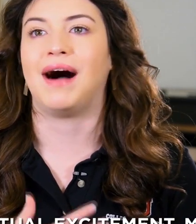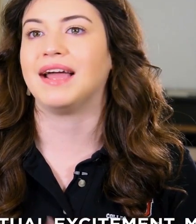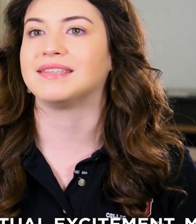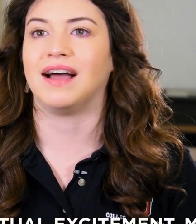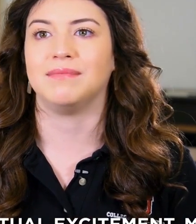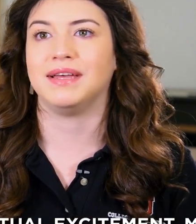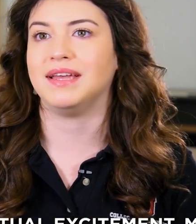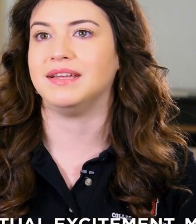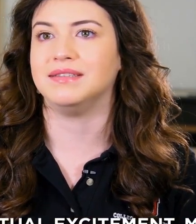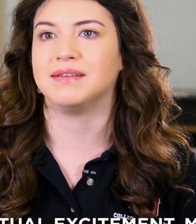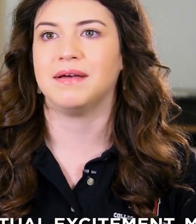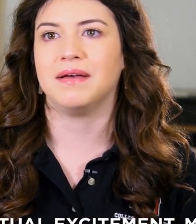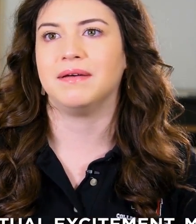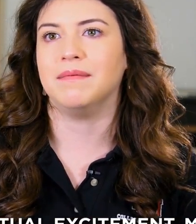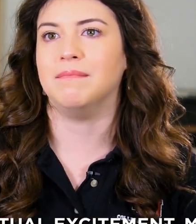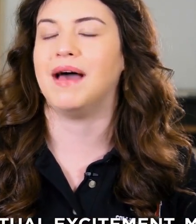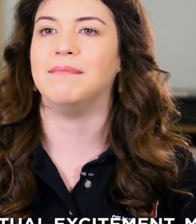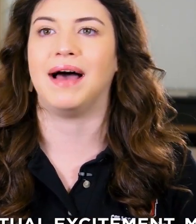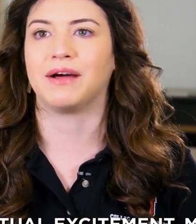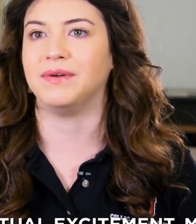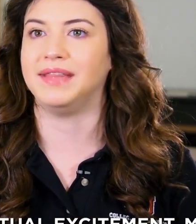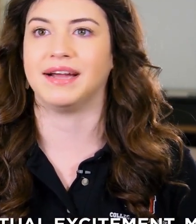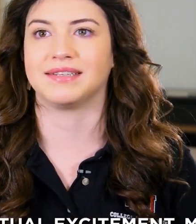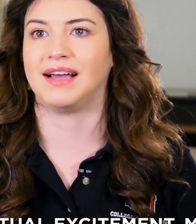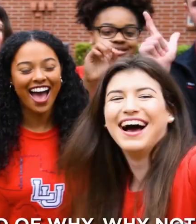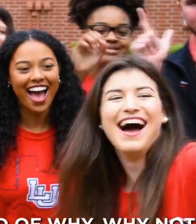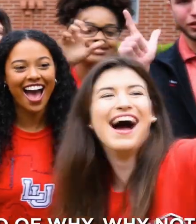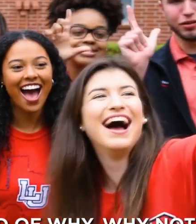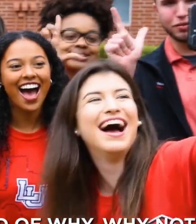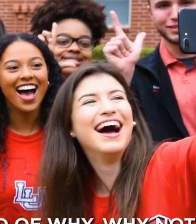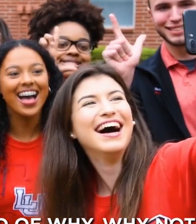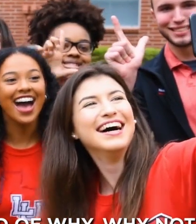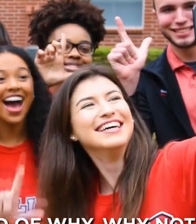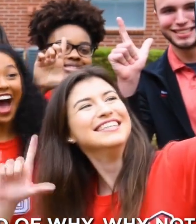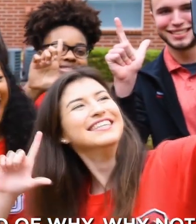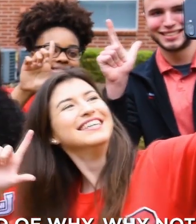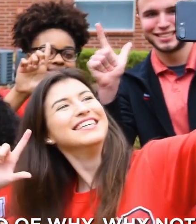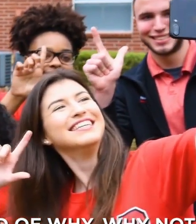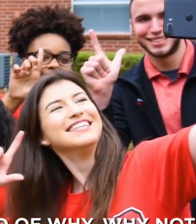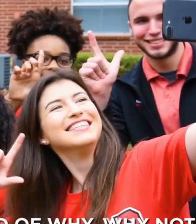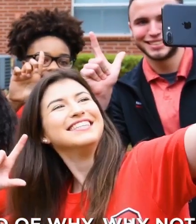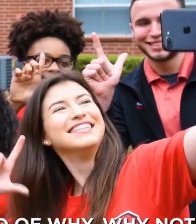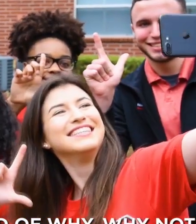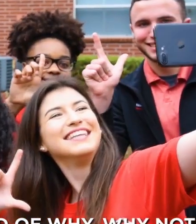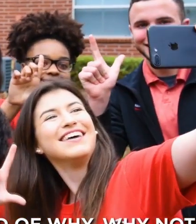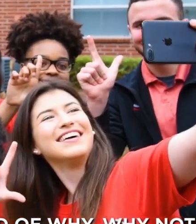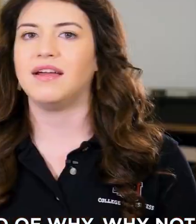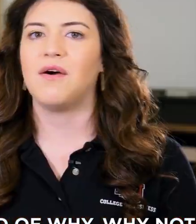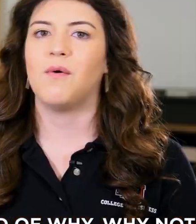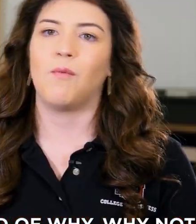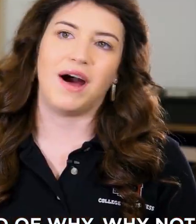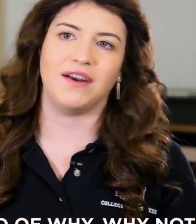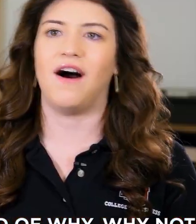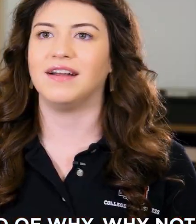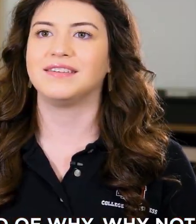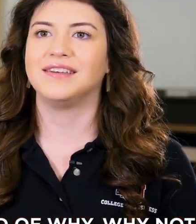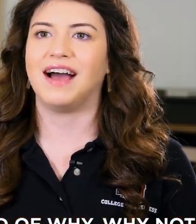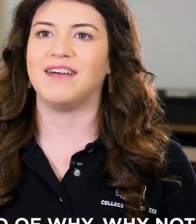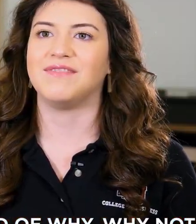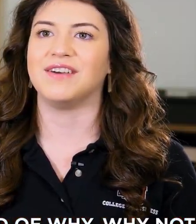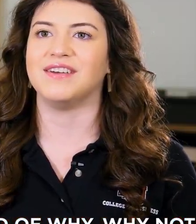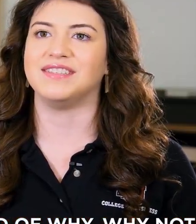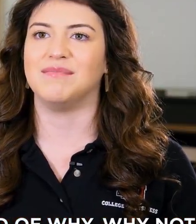mutual excitement, my excitement is met back with their excitement. You ask yourself, instead of why